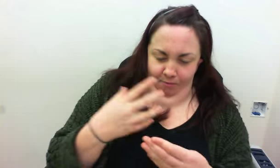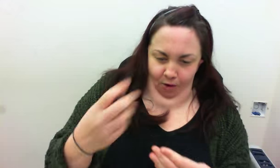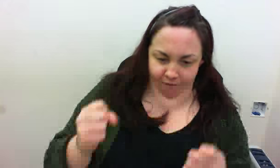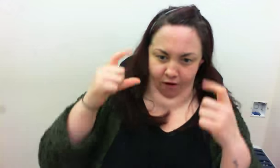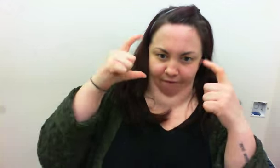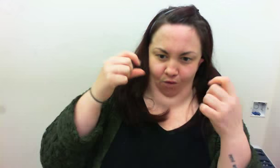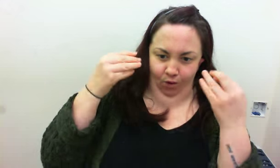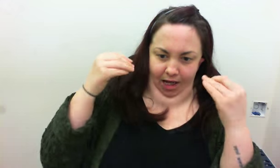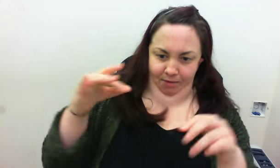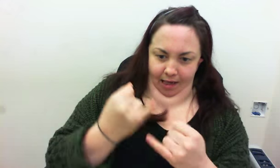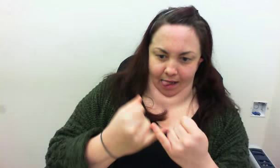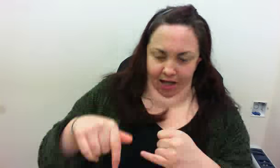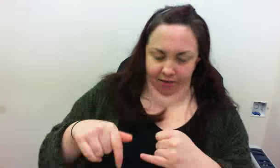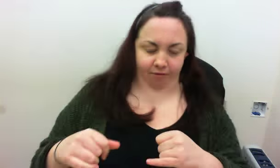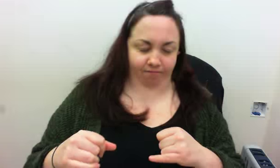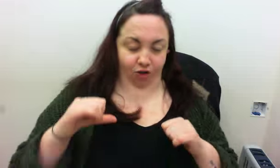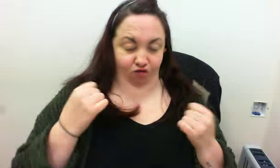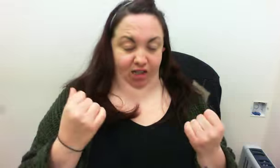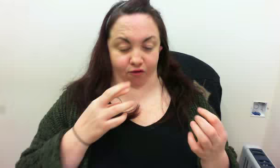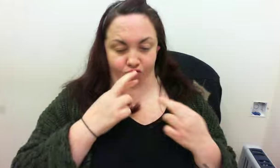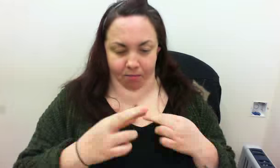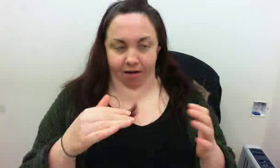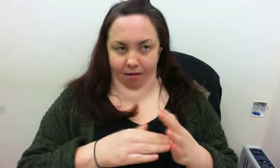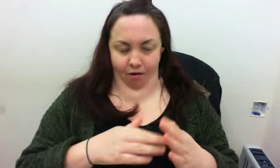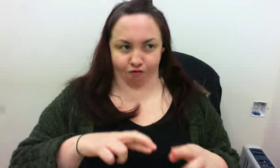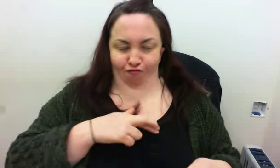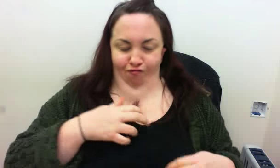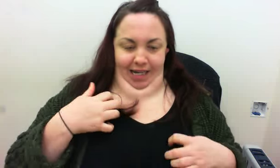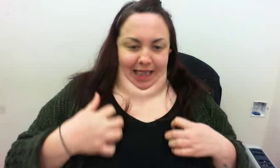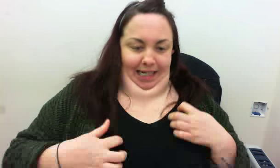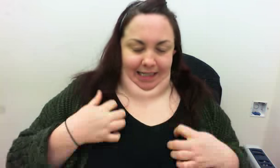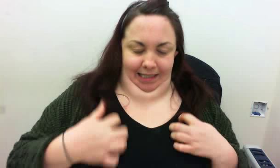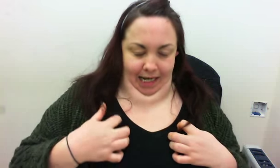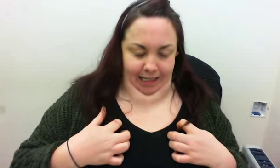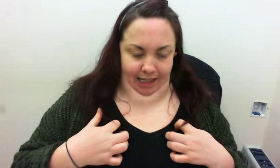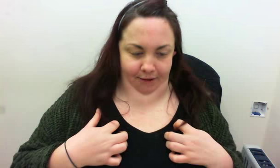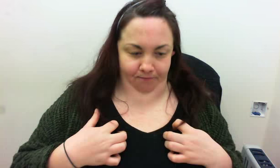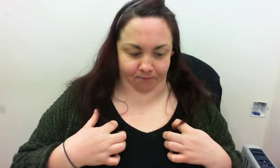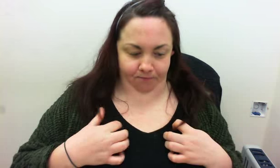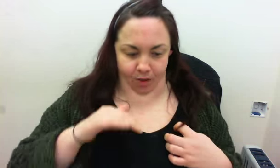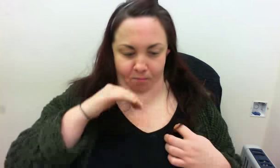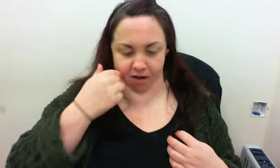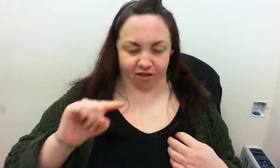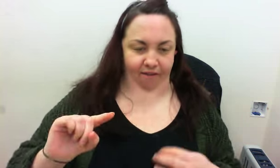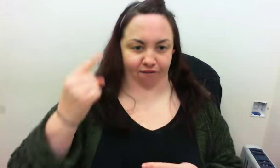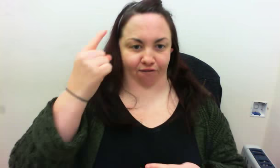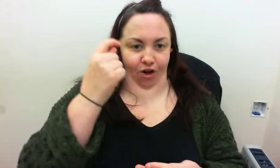this kind. Yeah, it's really exciting time for us. Because the first time we had it in the southwest